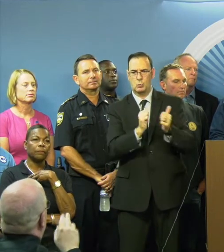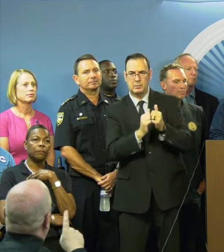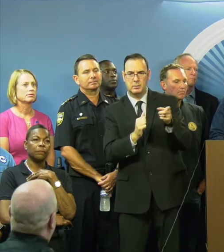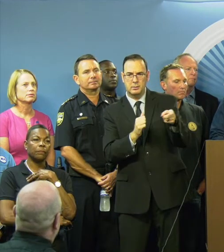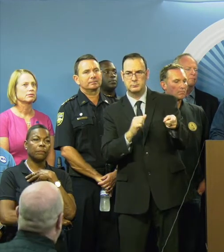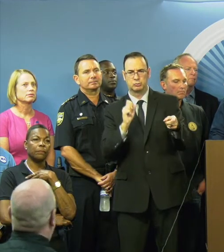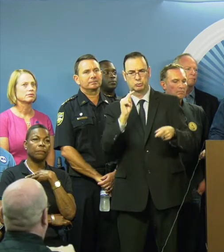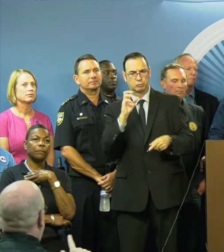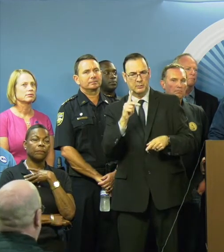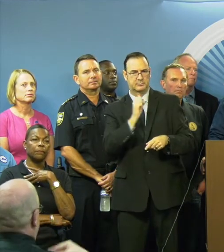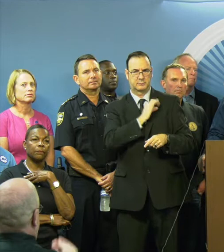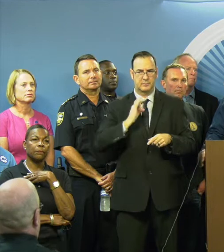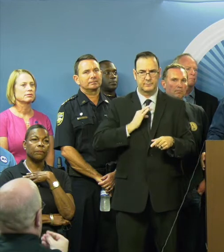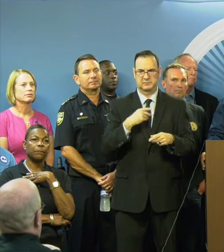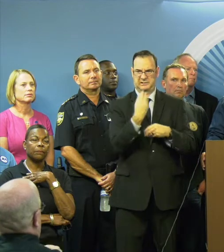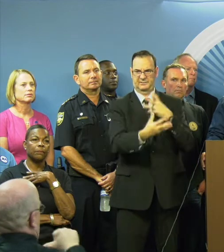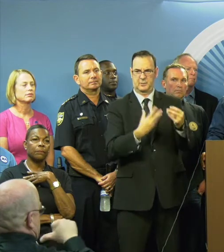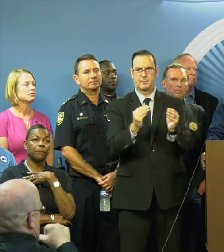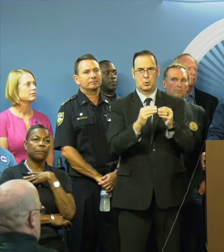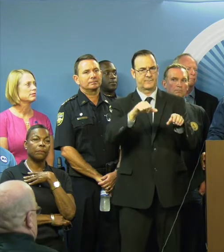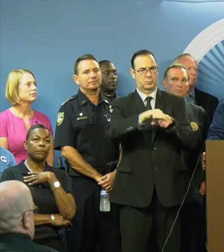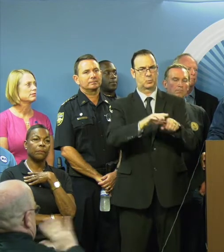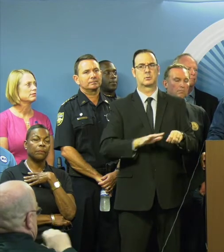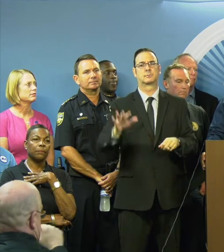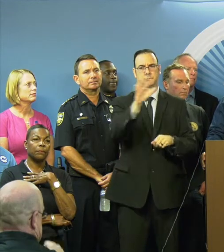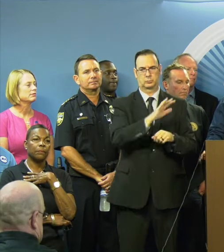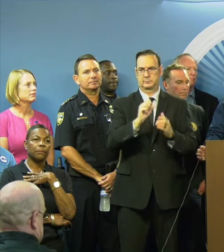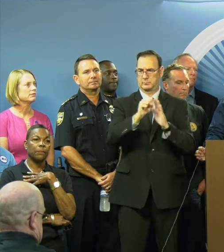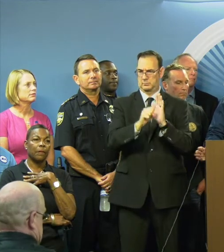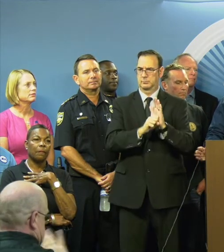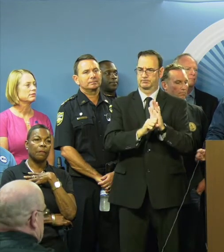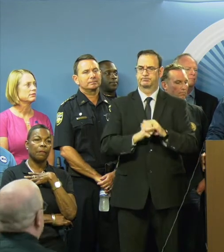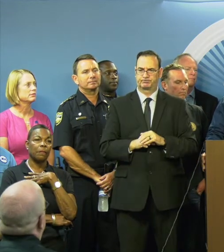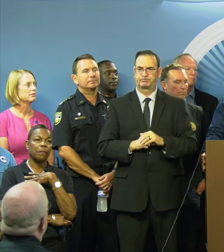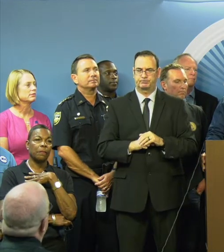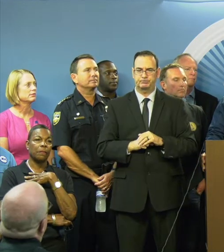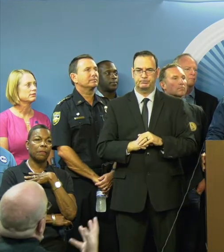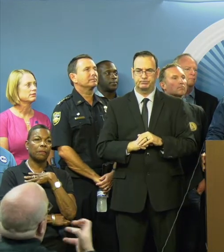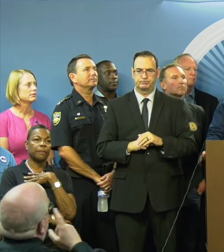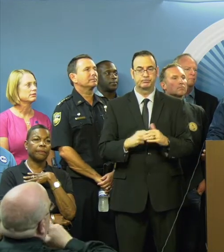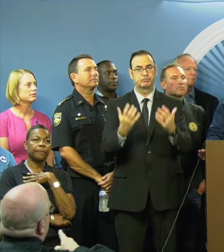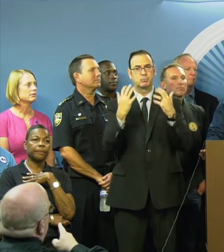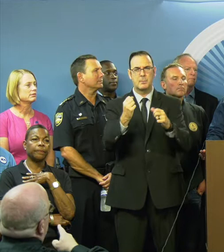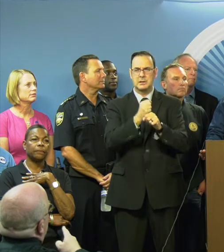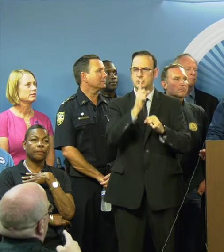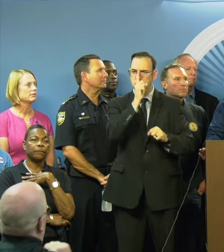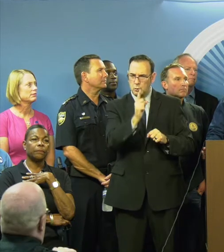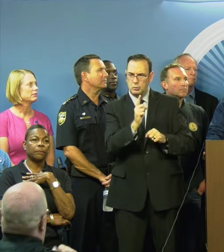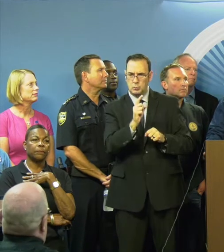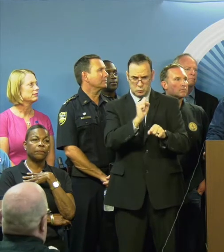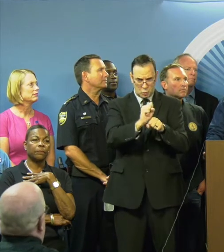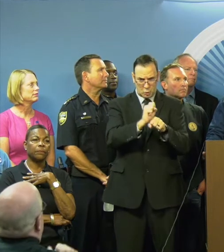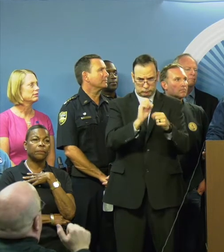to distribute more fuel throughout the states. And so we want to make sure that we're working well. Obviously,